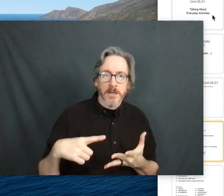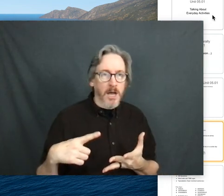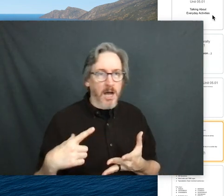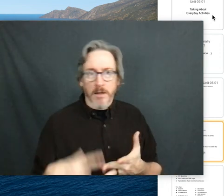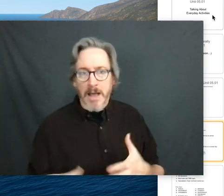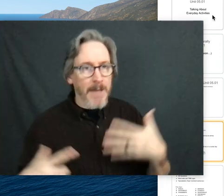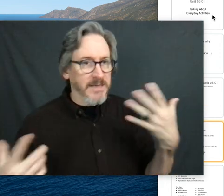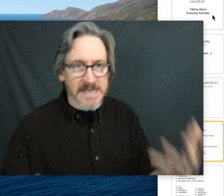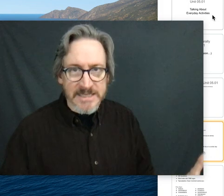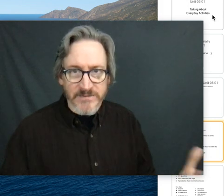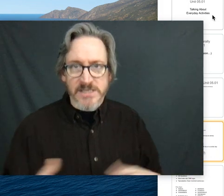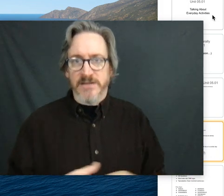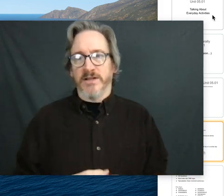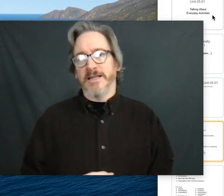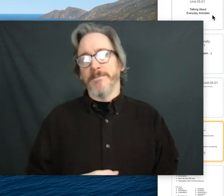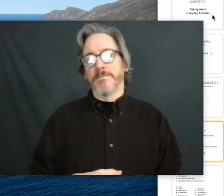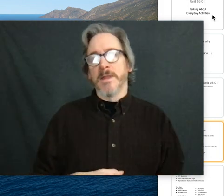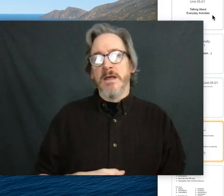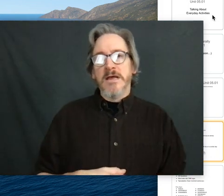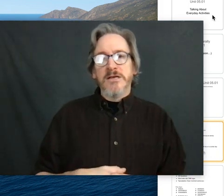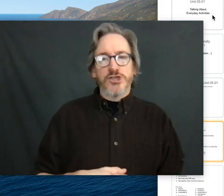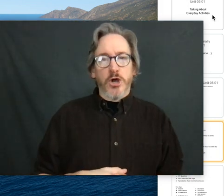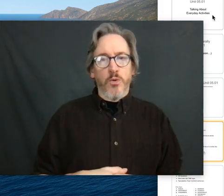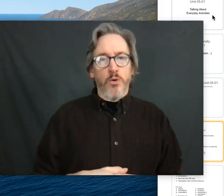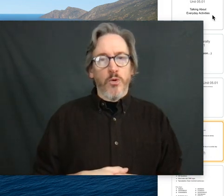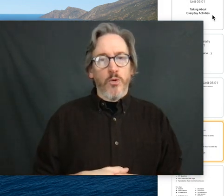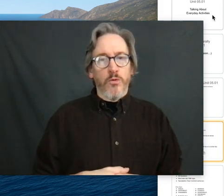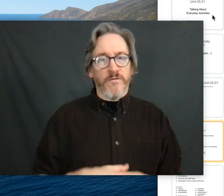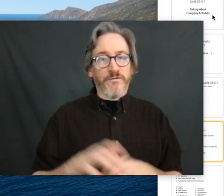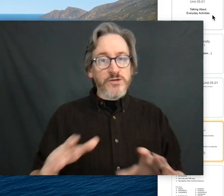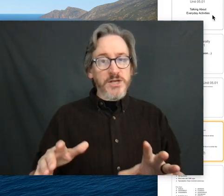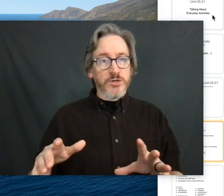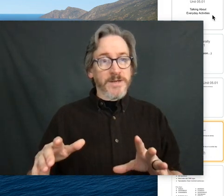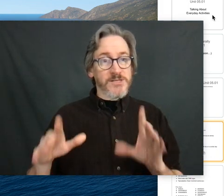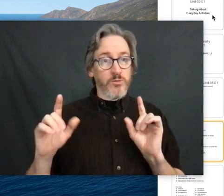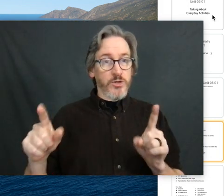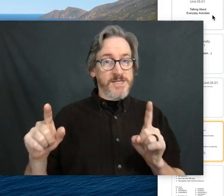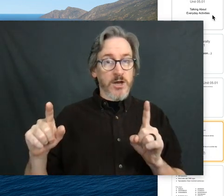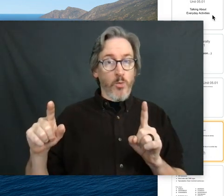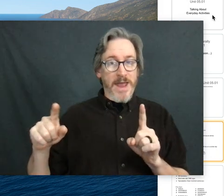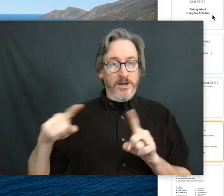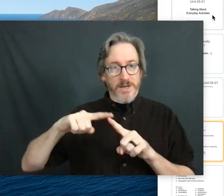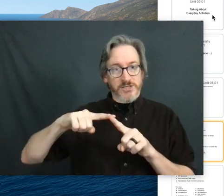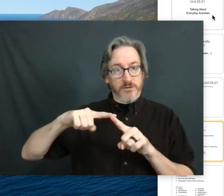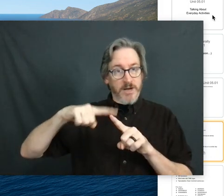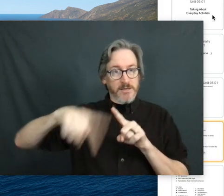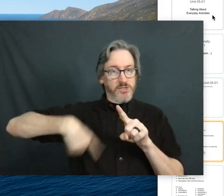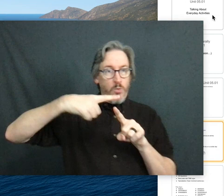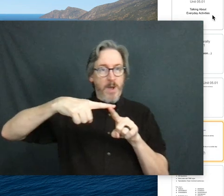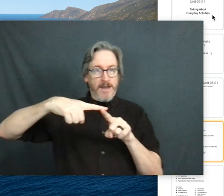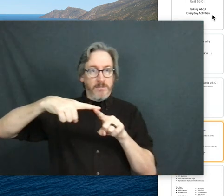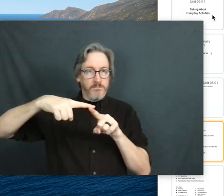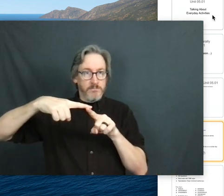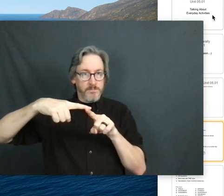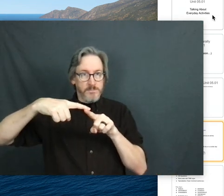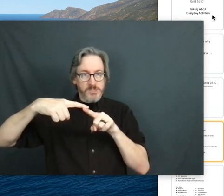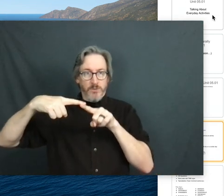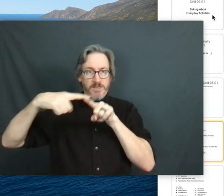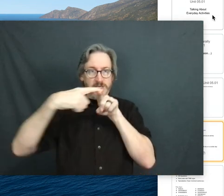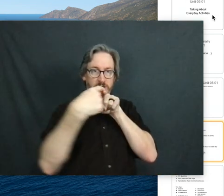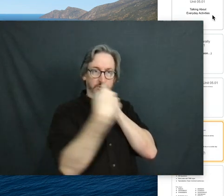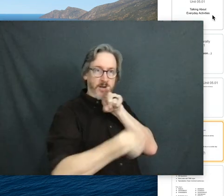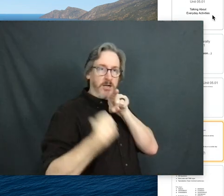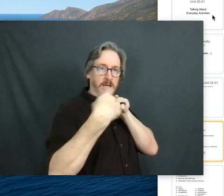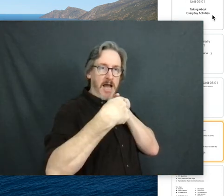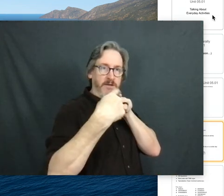and hobbies, activities, stuff like that. So the first thing we're doing is using when question, right? So when. So